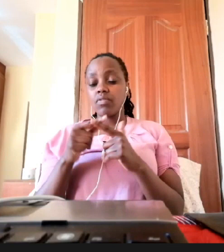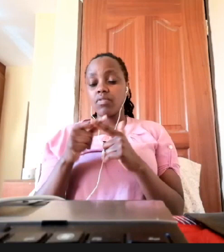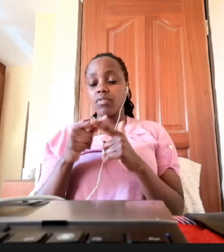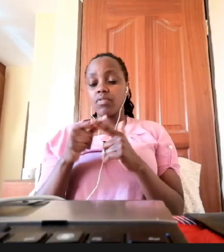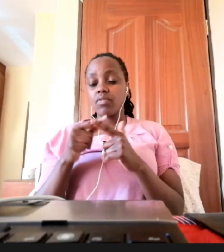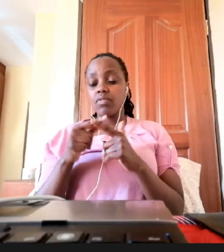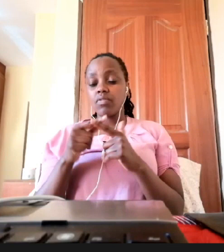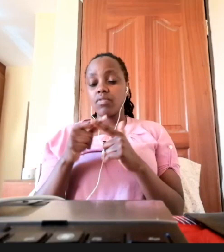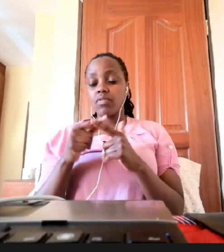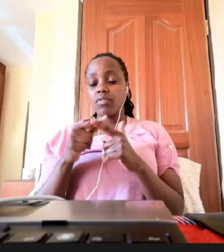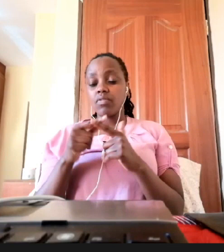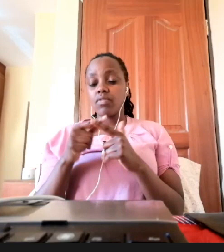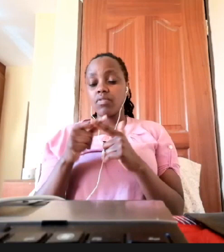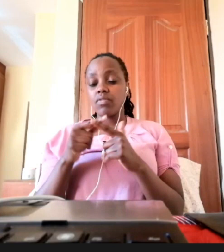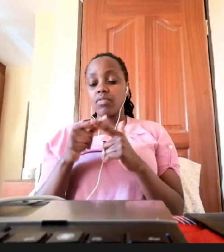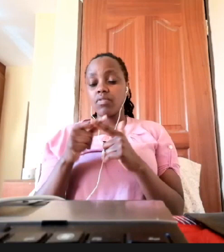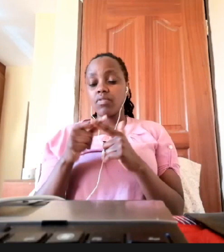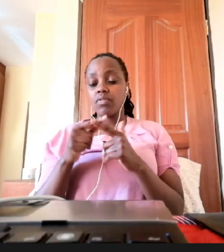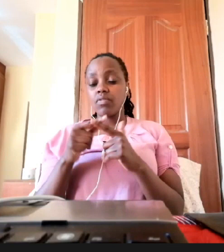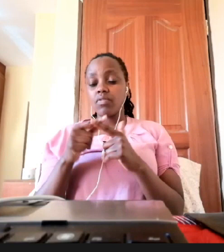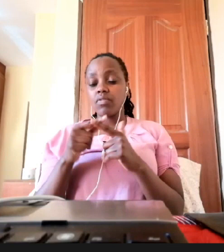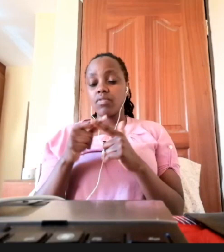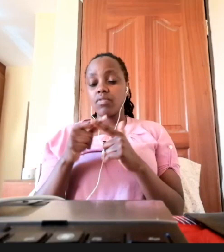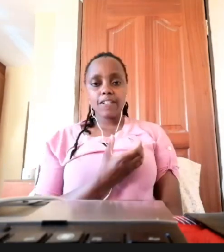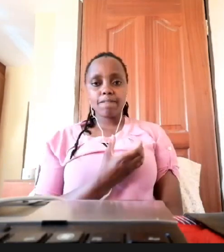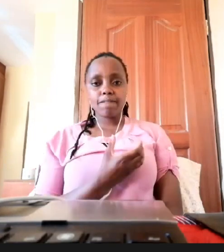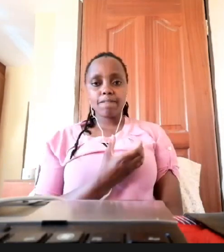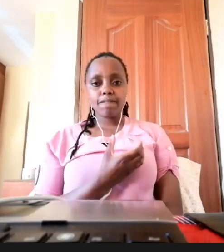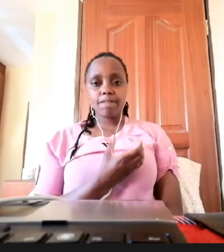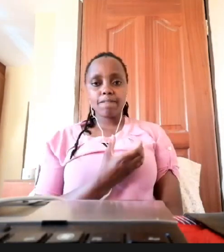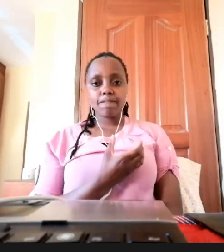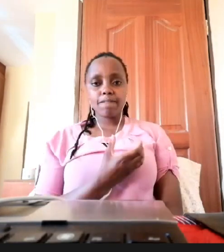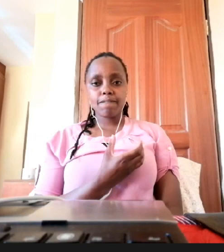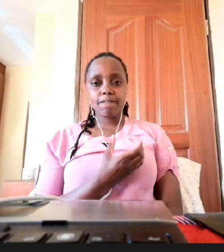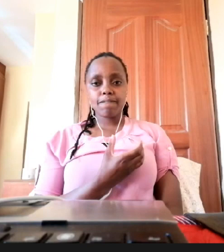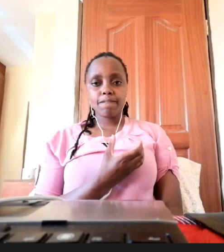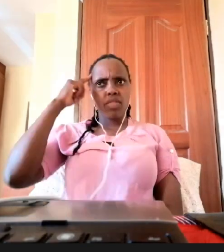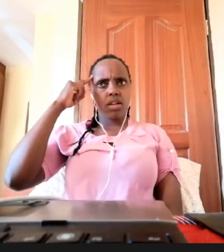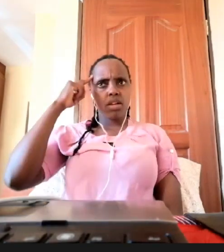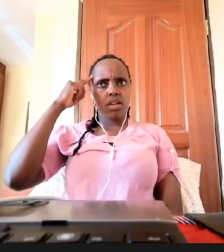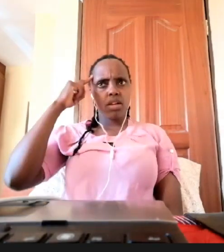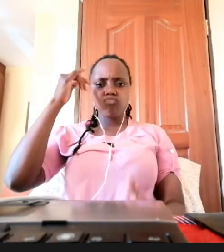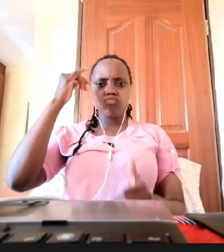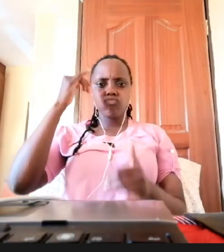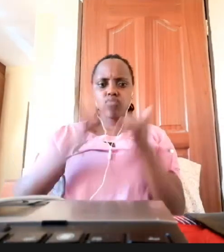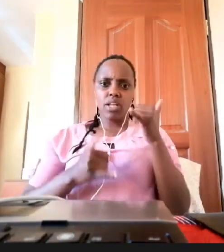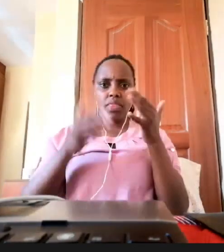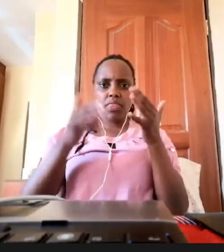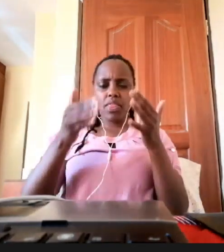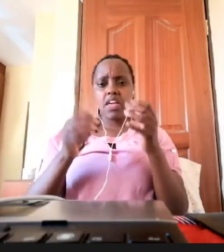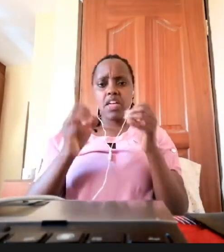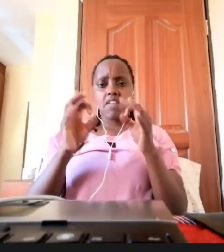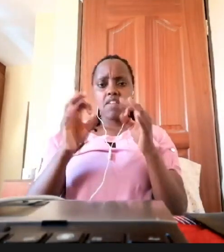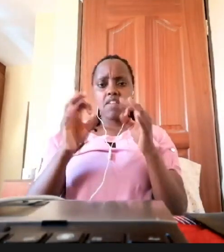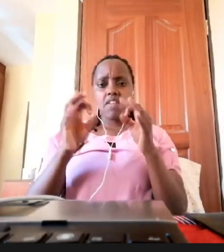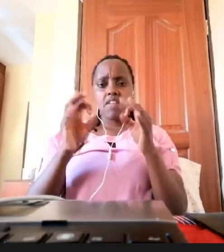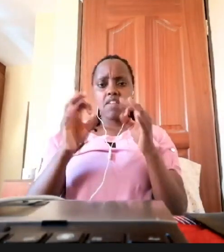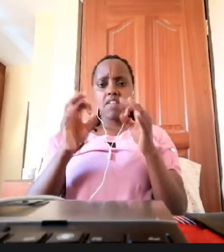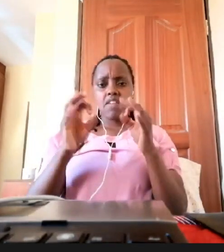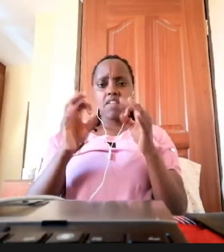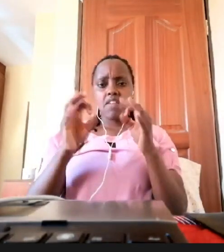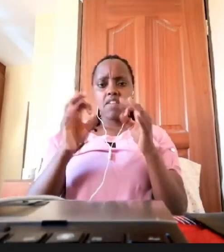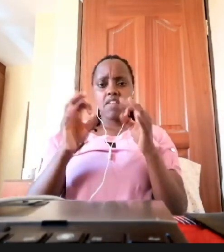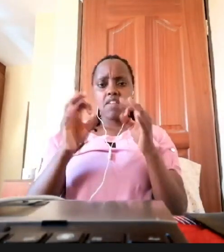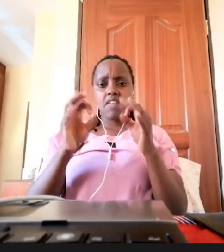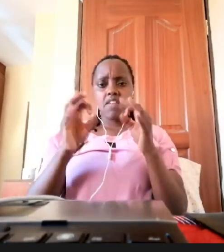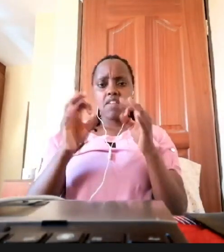the recommendations of the committee. I think I would stop there, and if there are any questions and